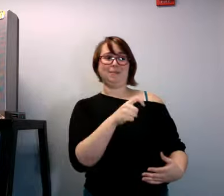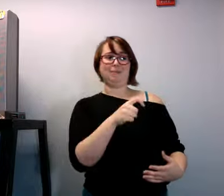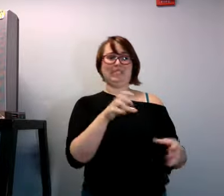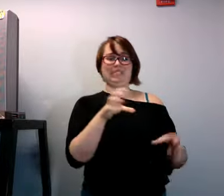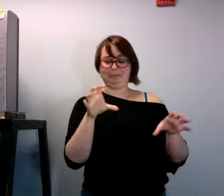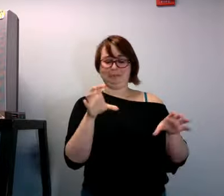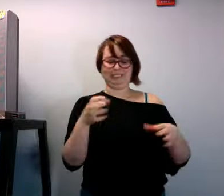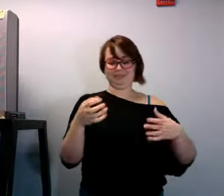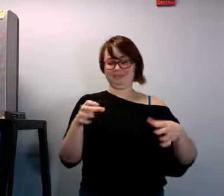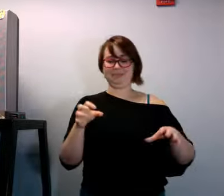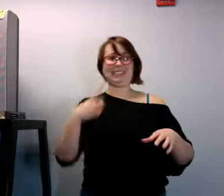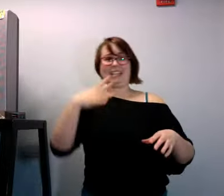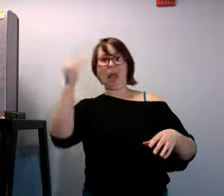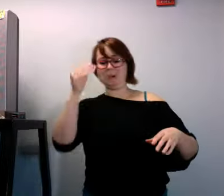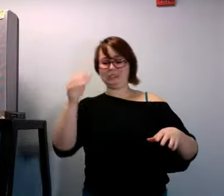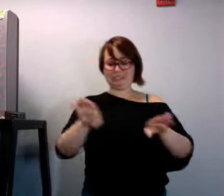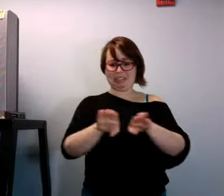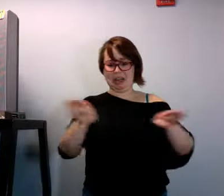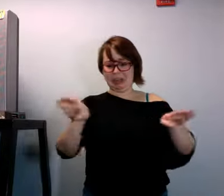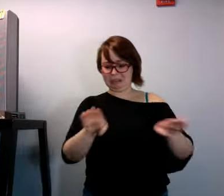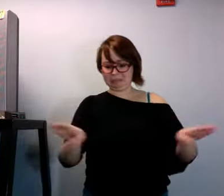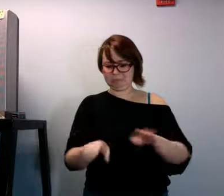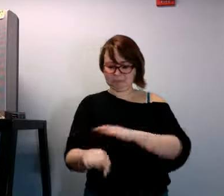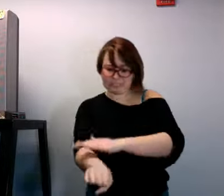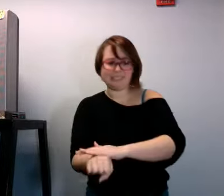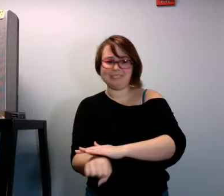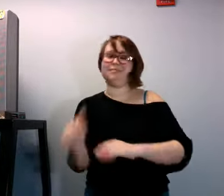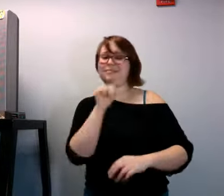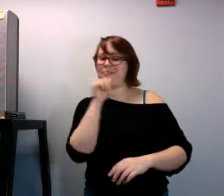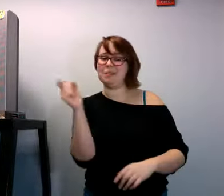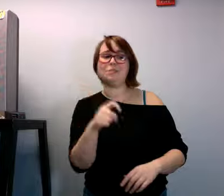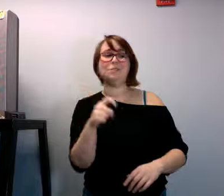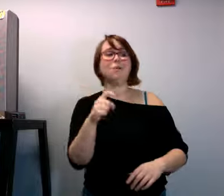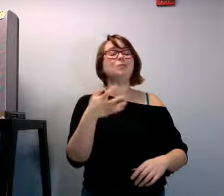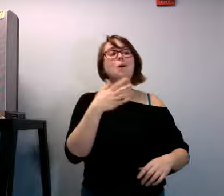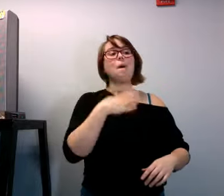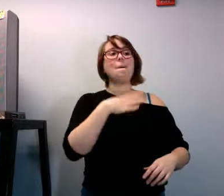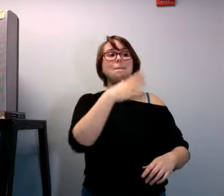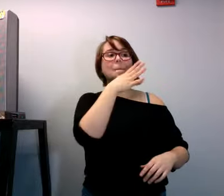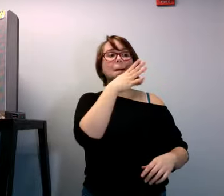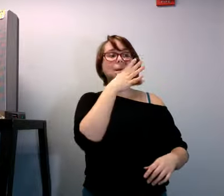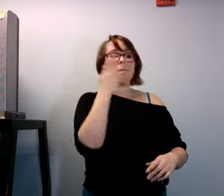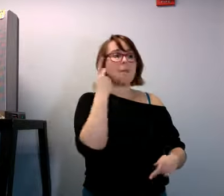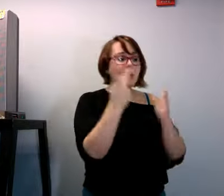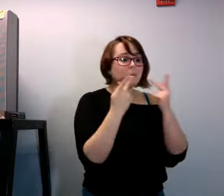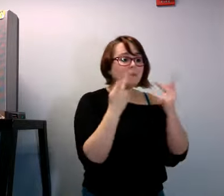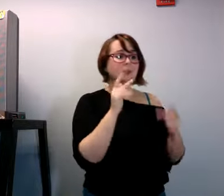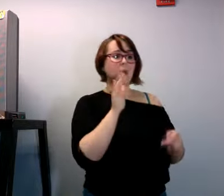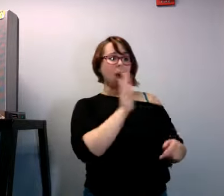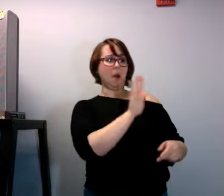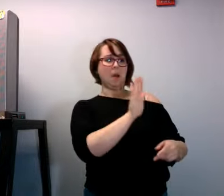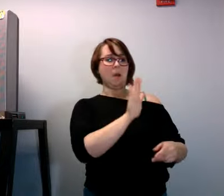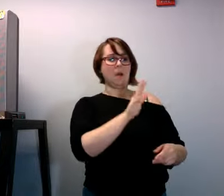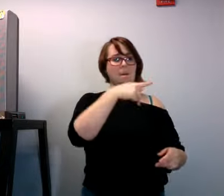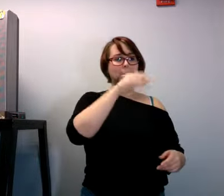mother saw all of her pots and pans outside. And she was furious because I had taken her pots and pans and I had mud